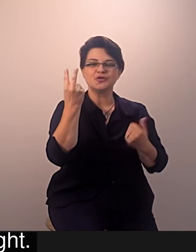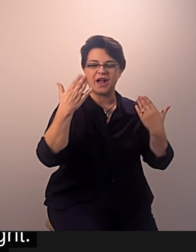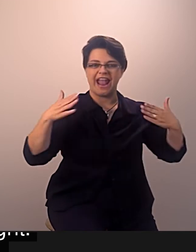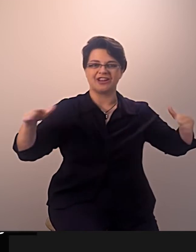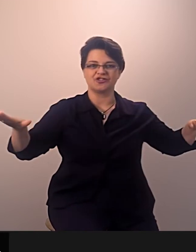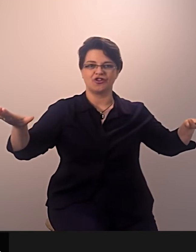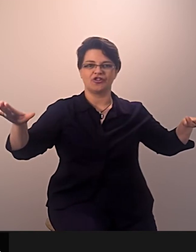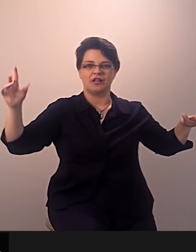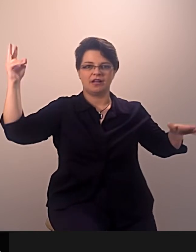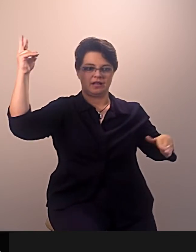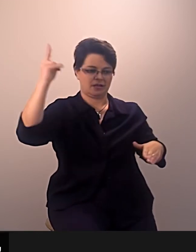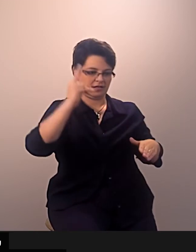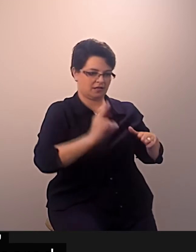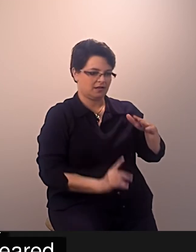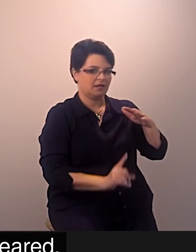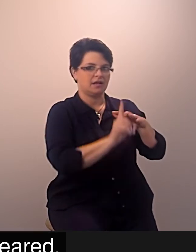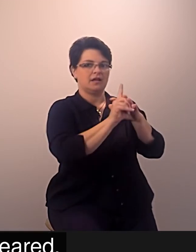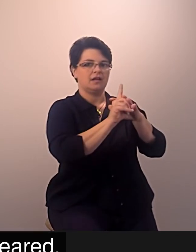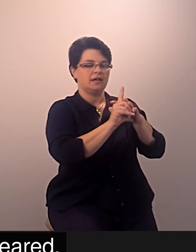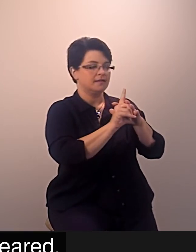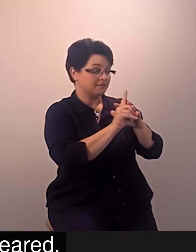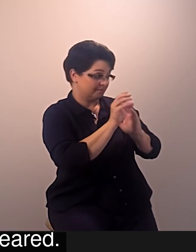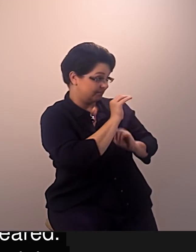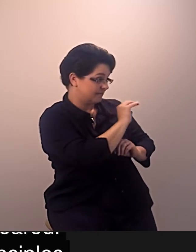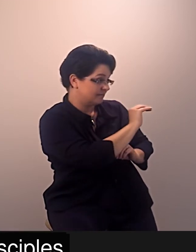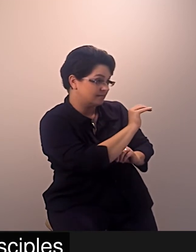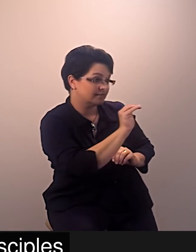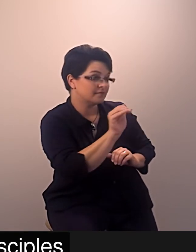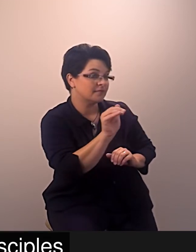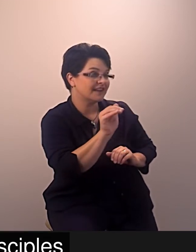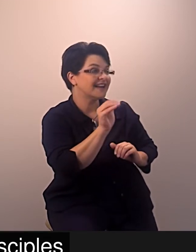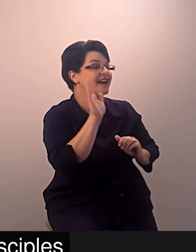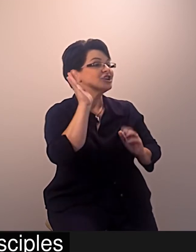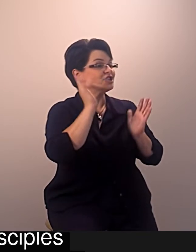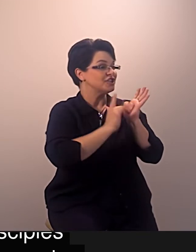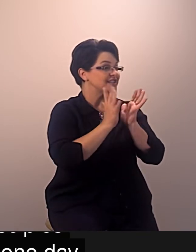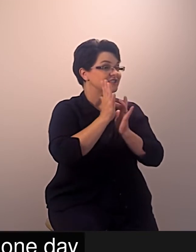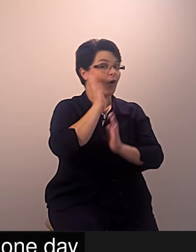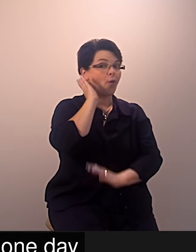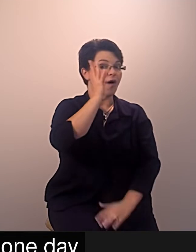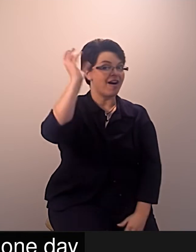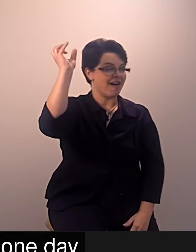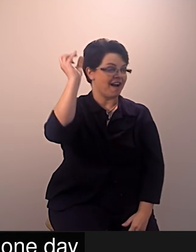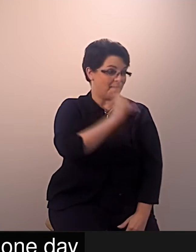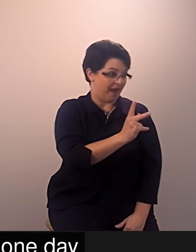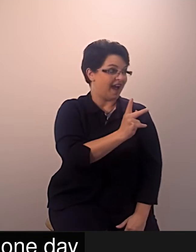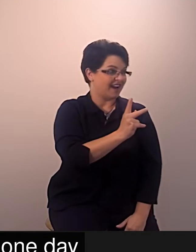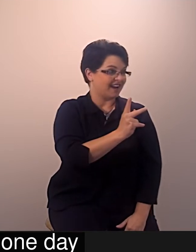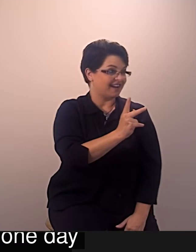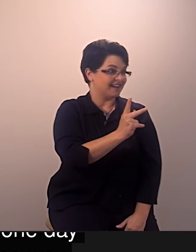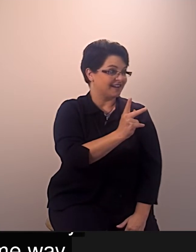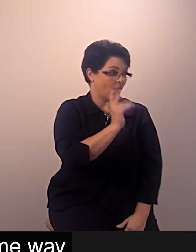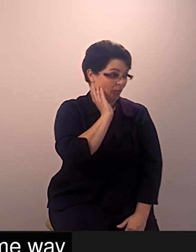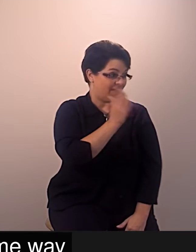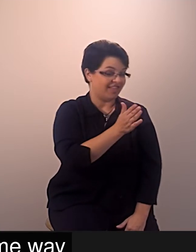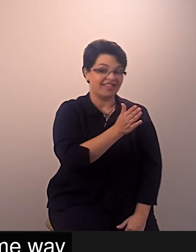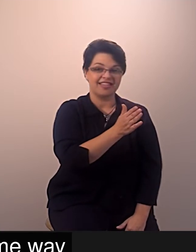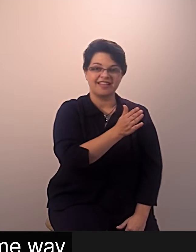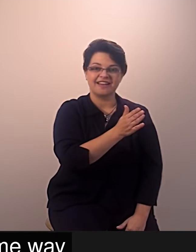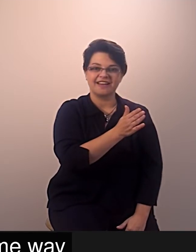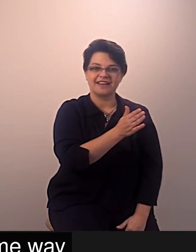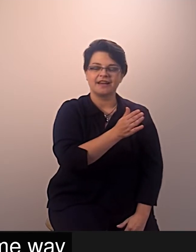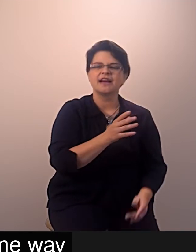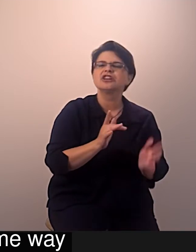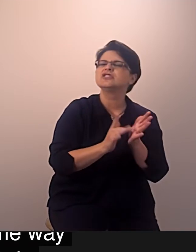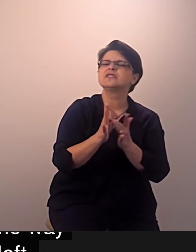appeared. They told the disciples that Jesus would one day return in the same way that he had left. He is